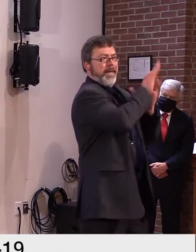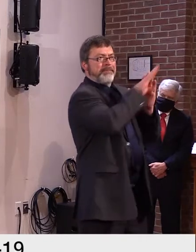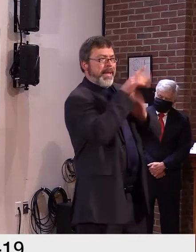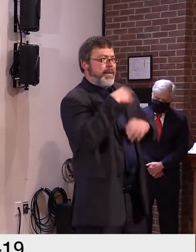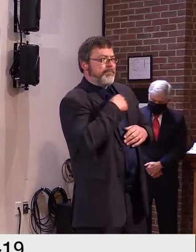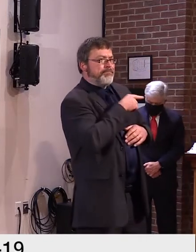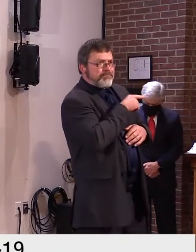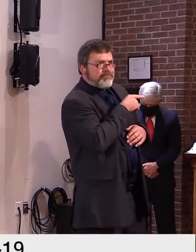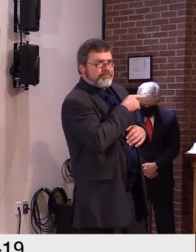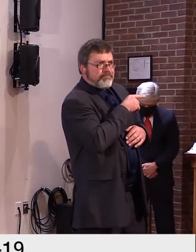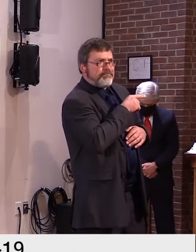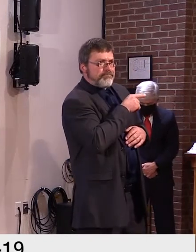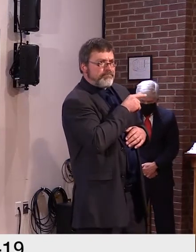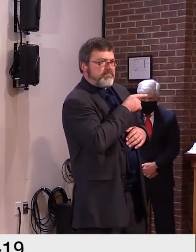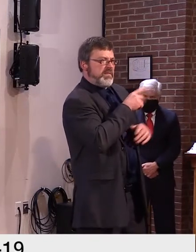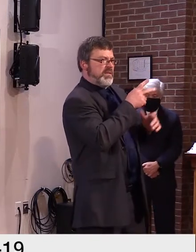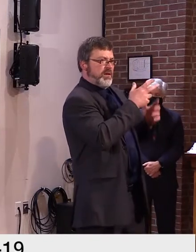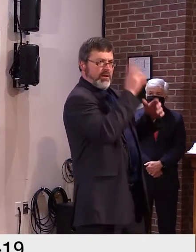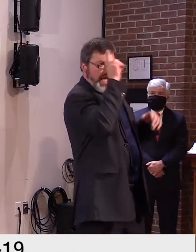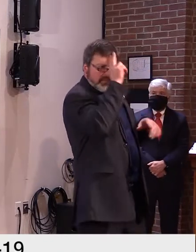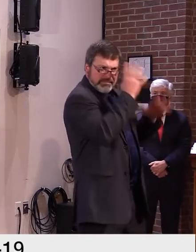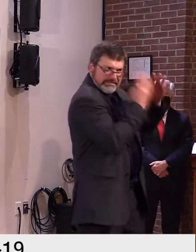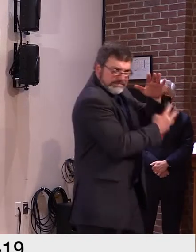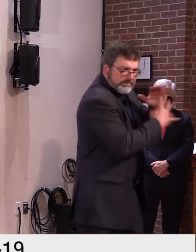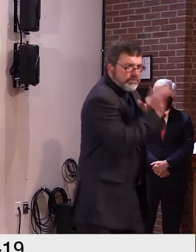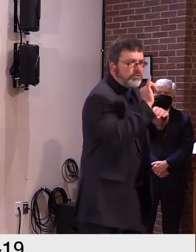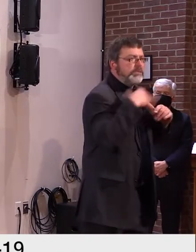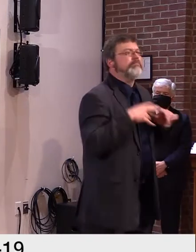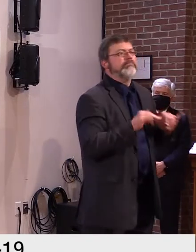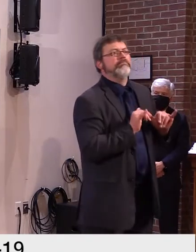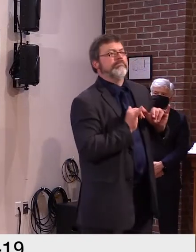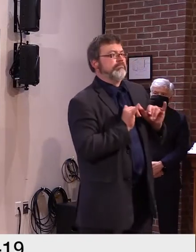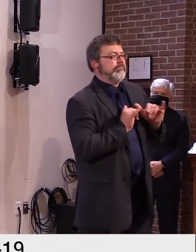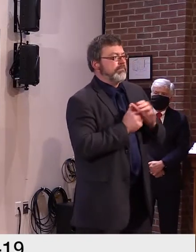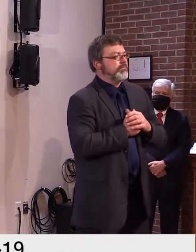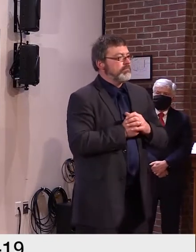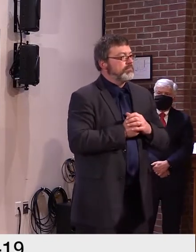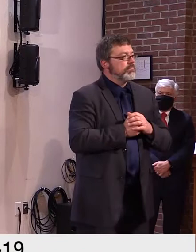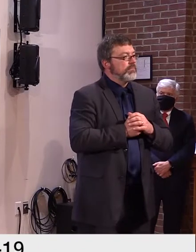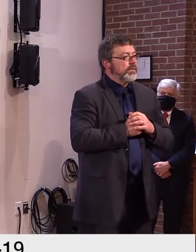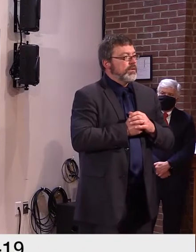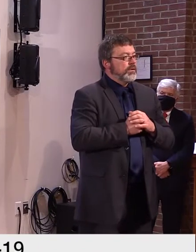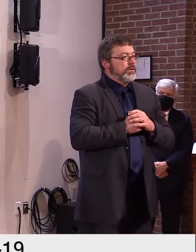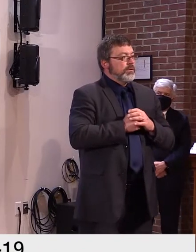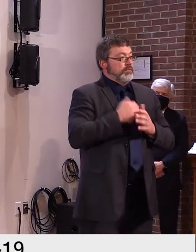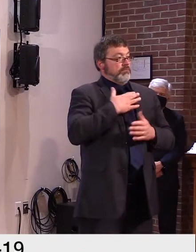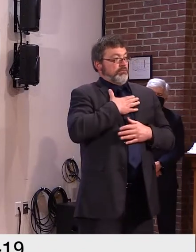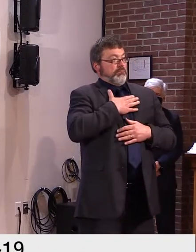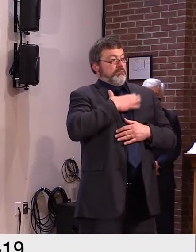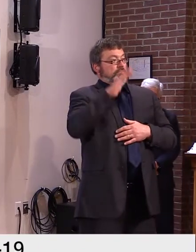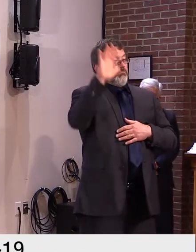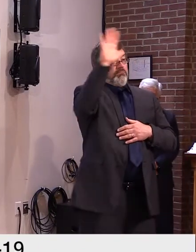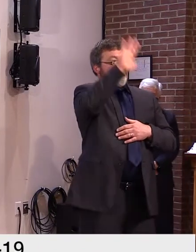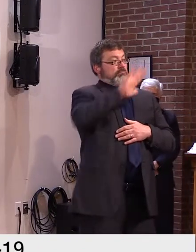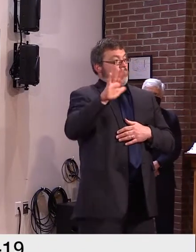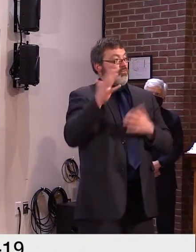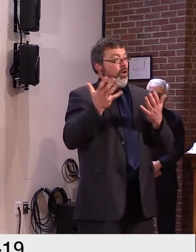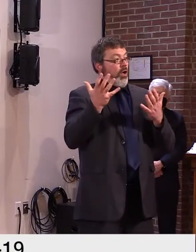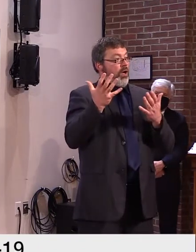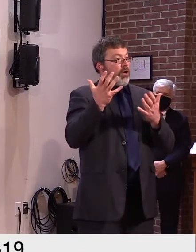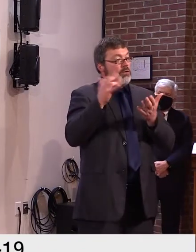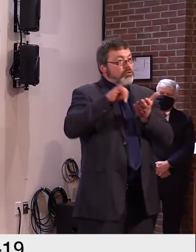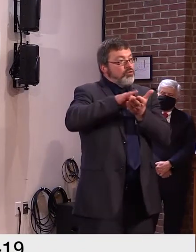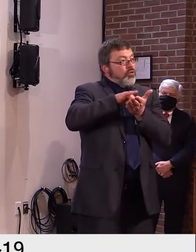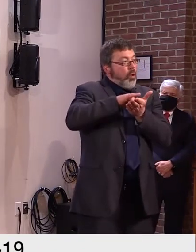region, I take special note of Boston, New York, Connecticut, Rhode Island, New Jersey,